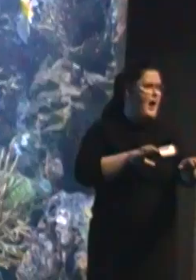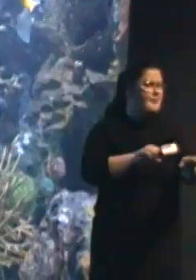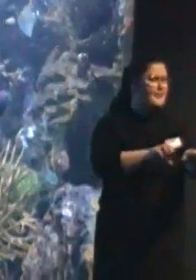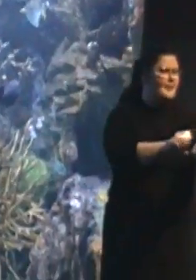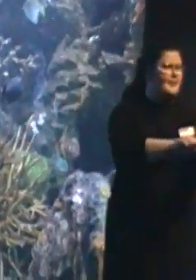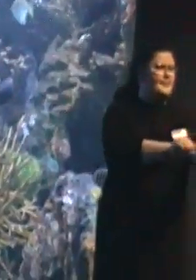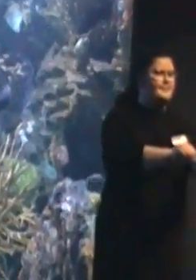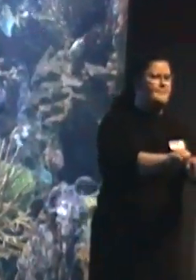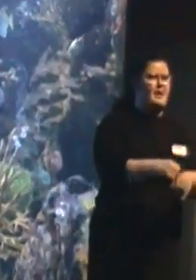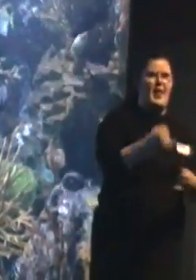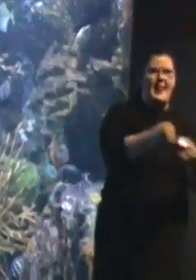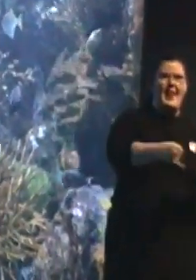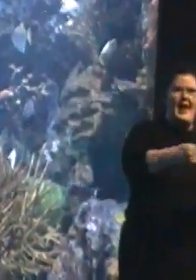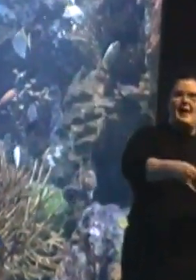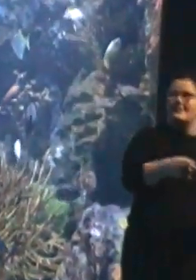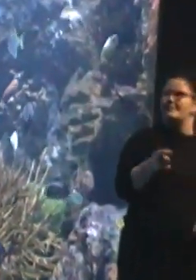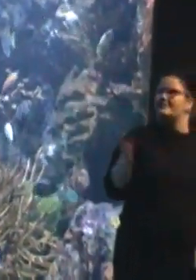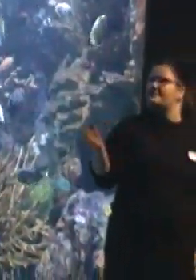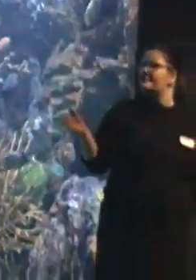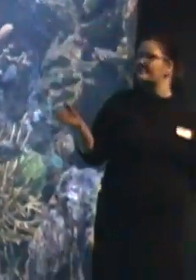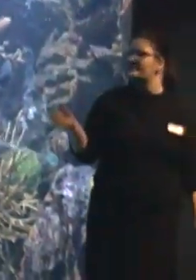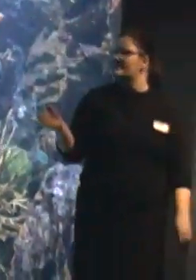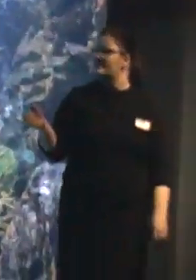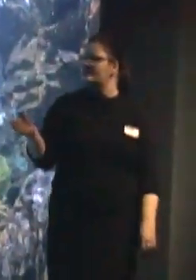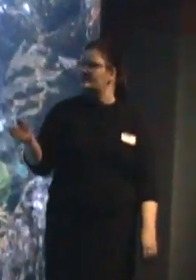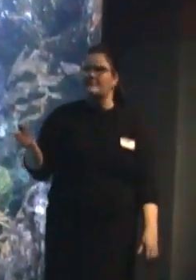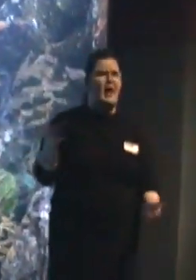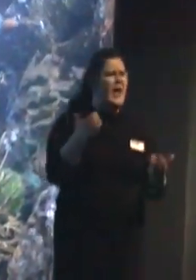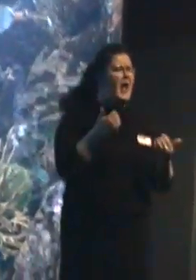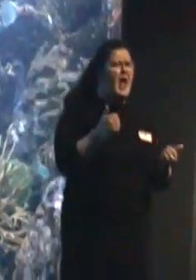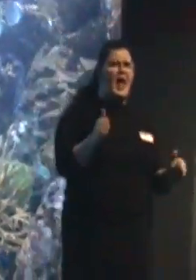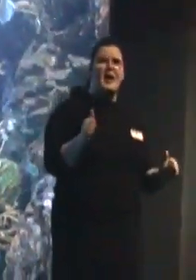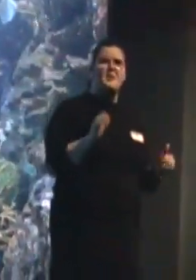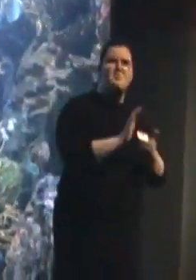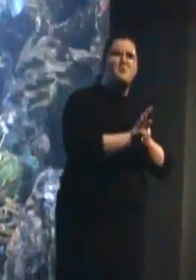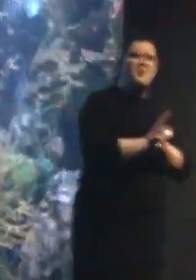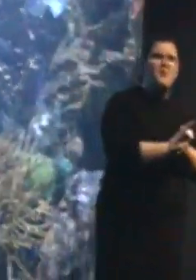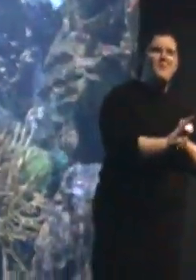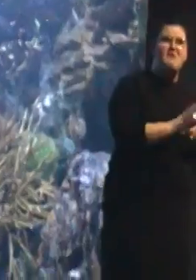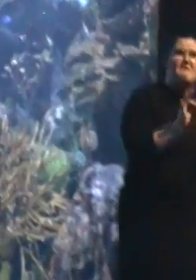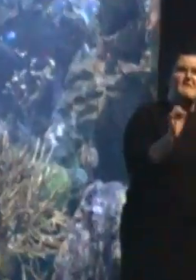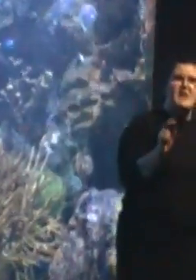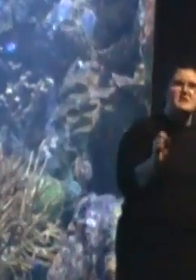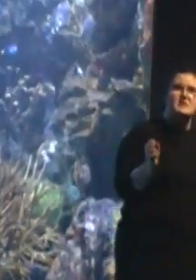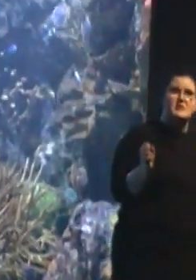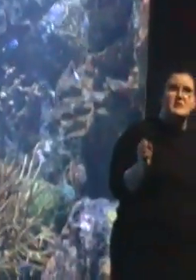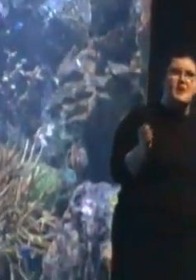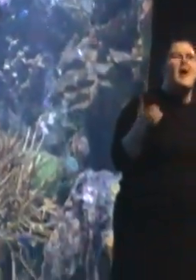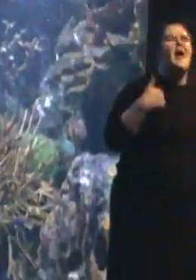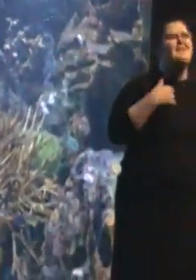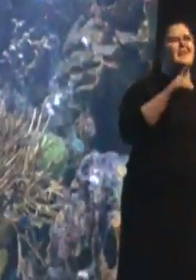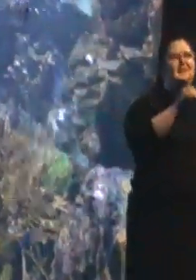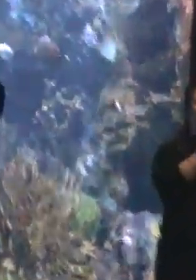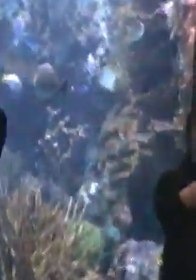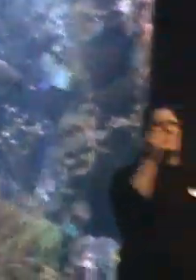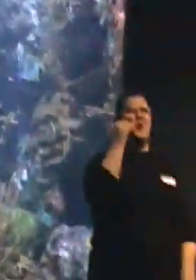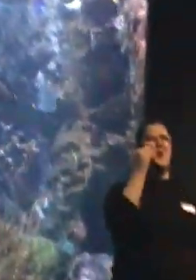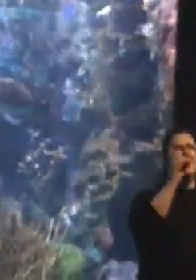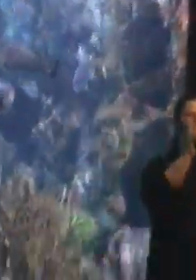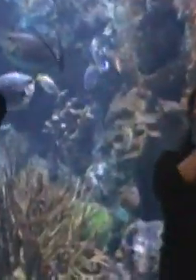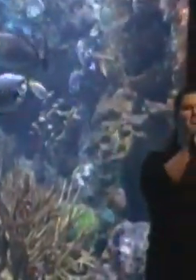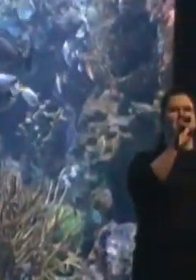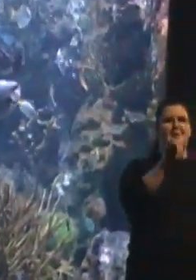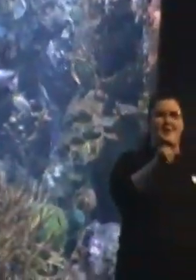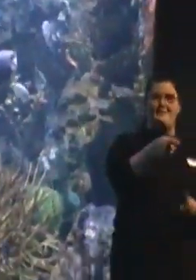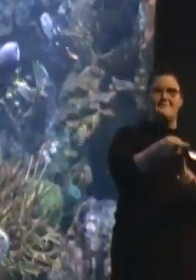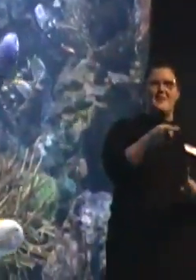And last but not least, for any animation fans in the audience, we do have Dory species from Pixar Classic Finding